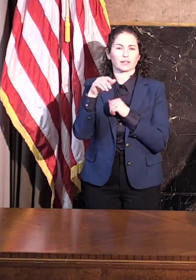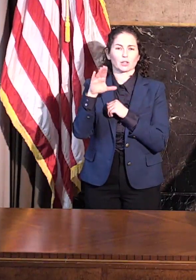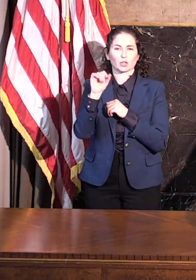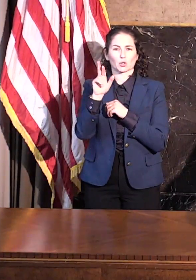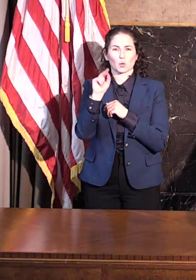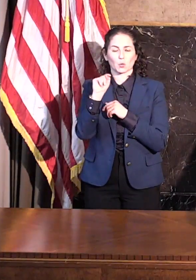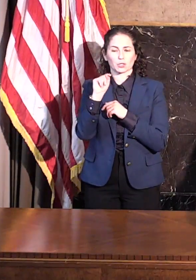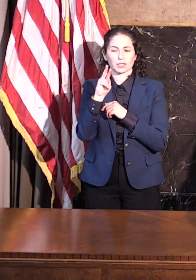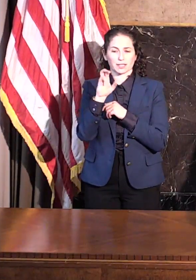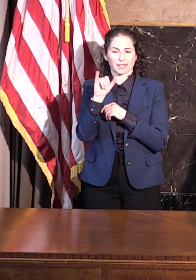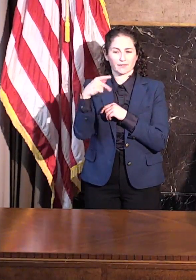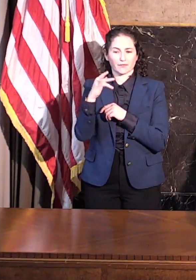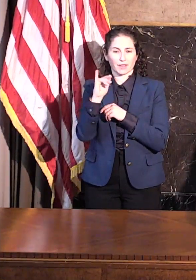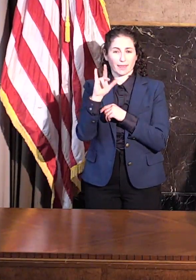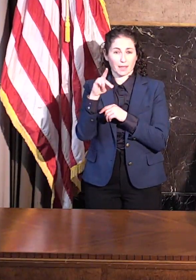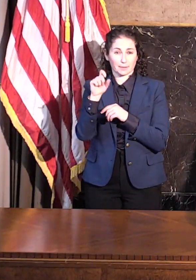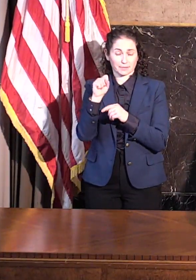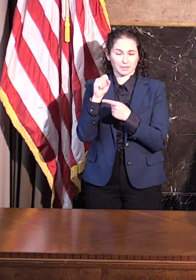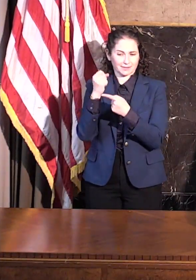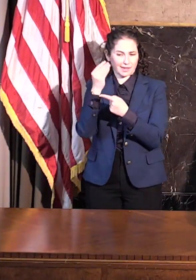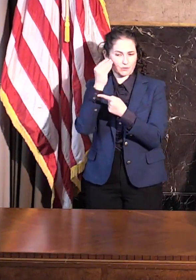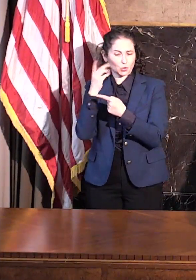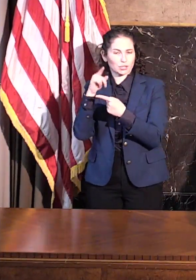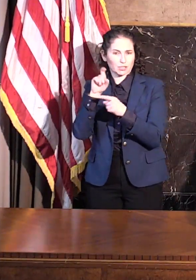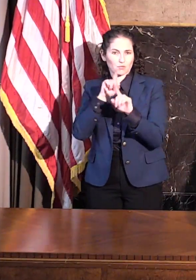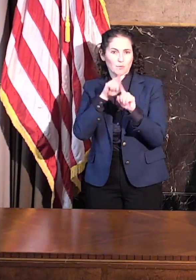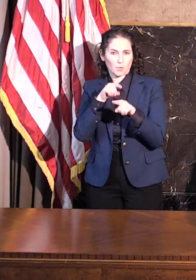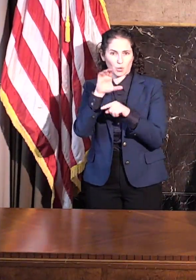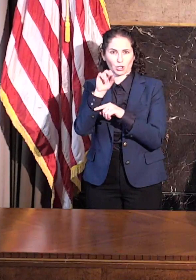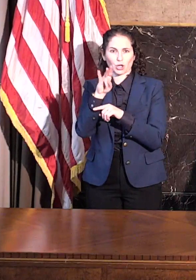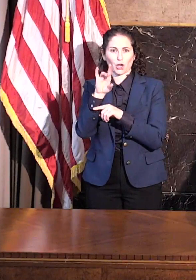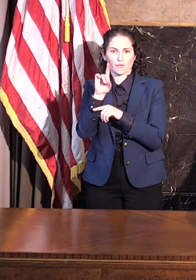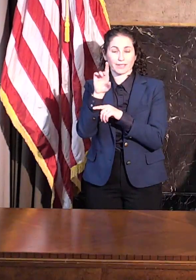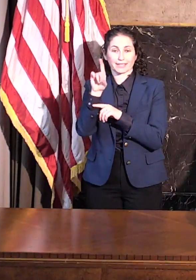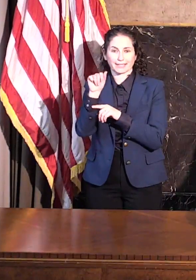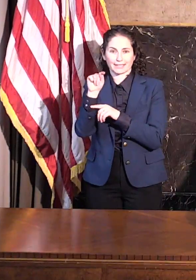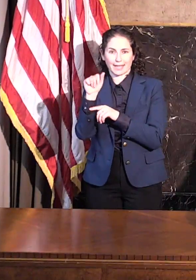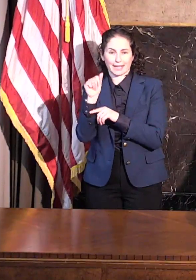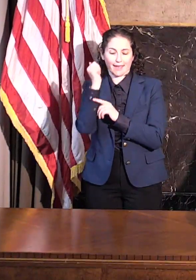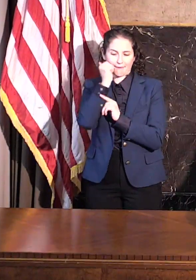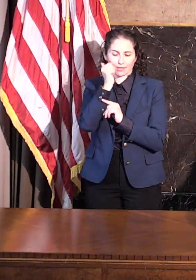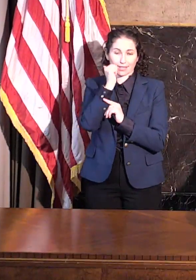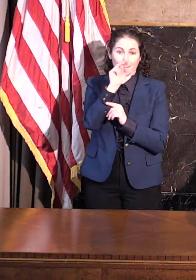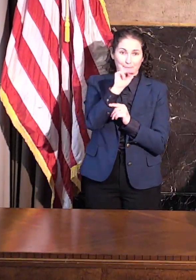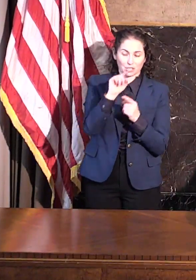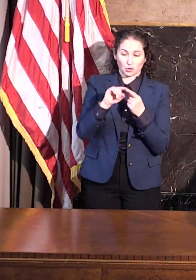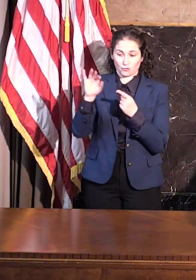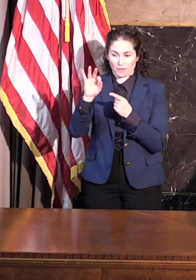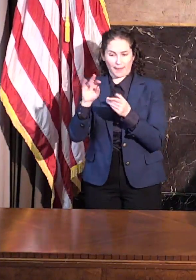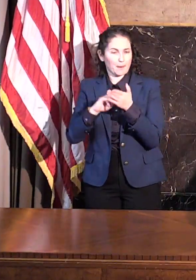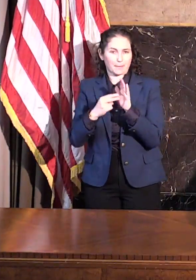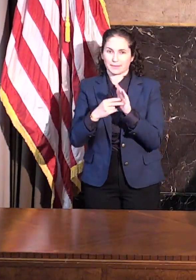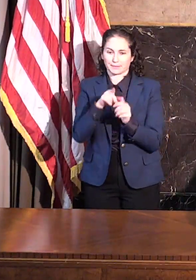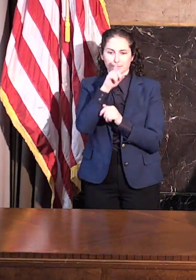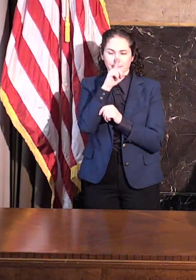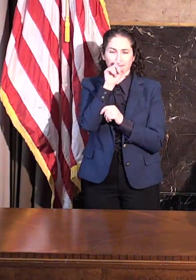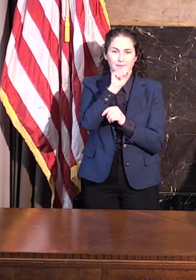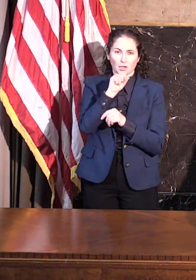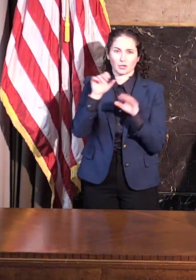1,782 waste dosages. That's on a total number of shots administered to date of about 1.5